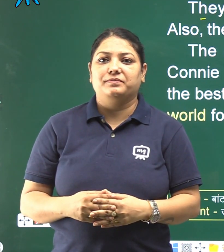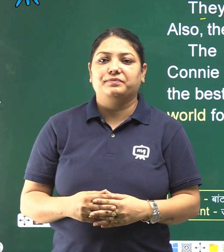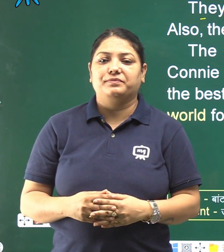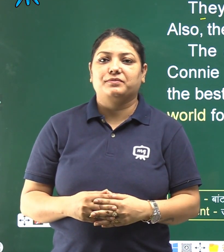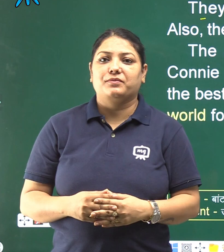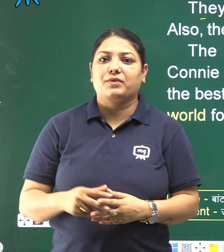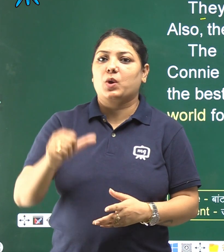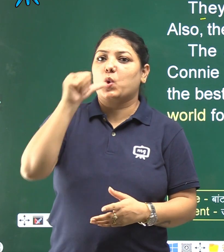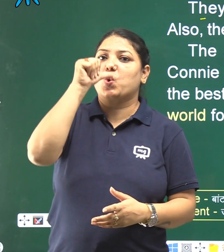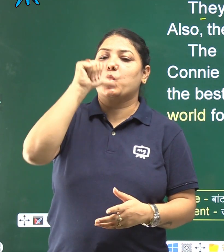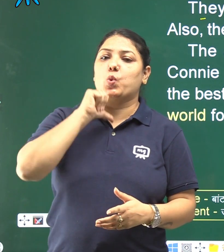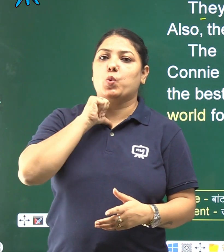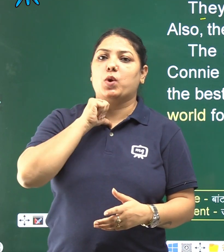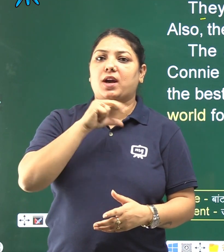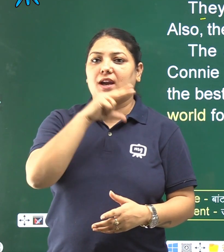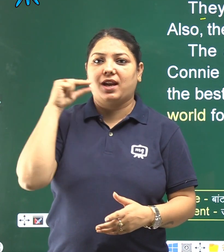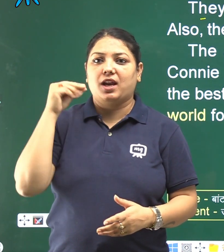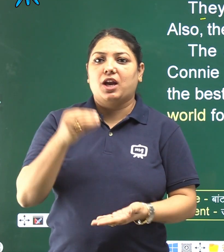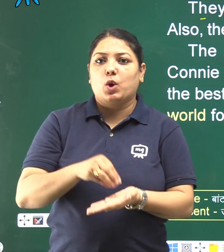wine and food.